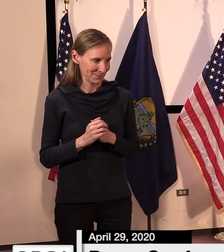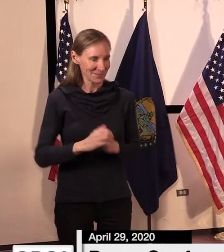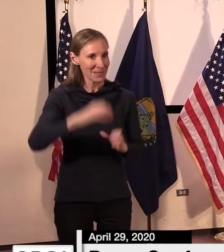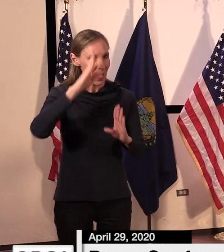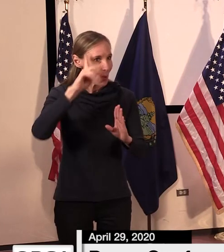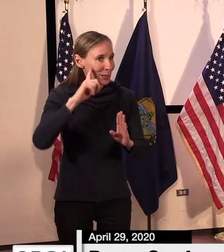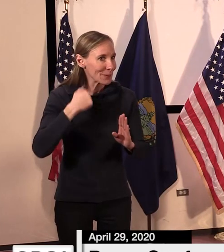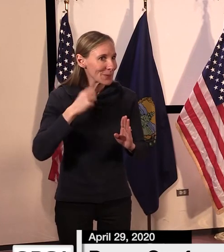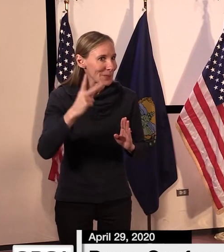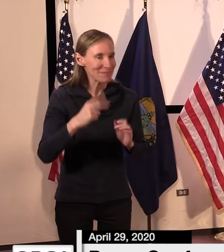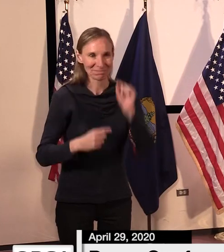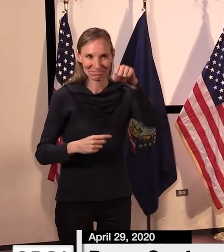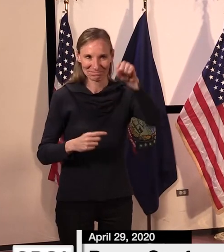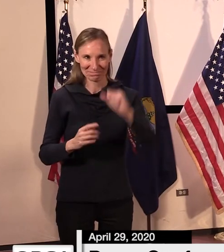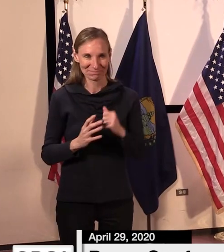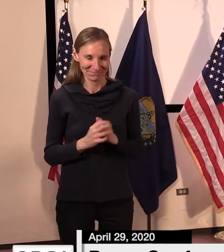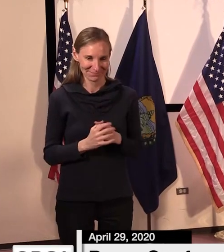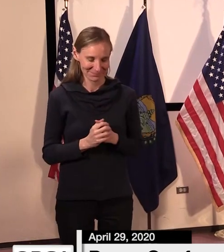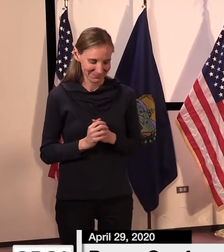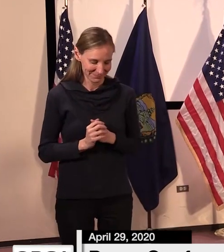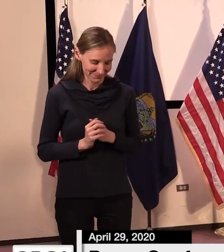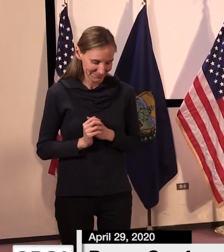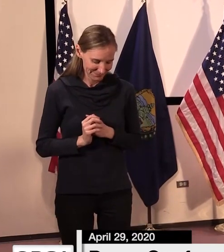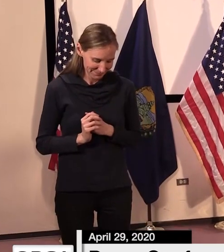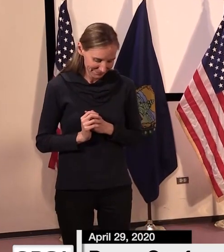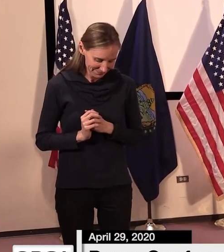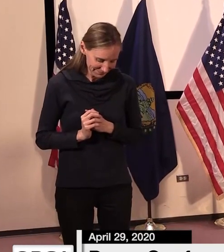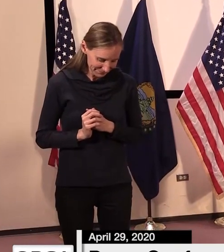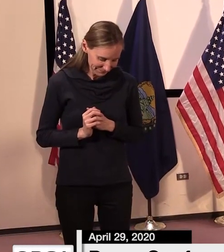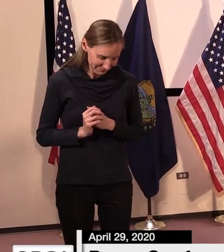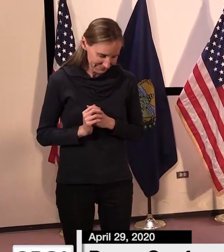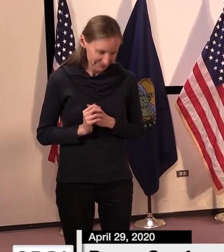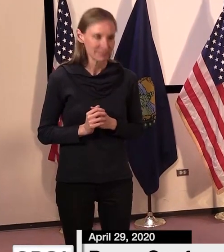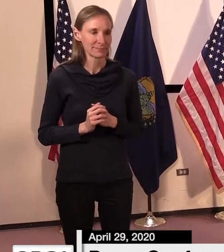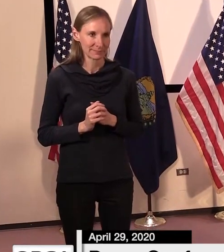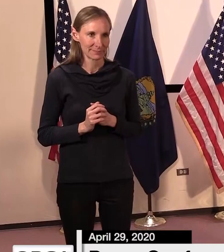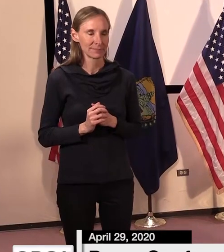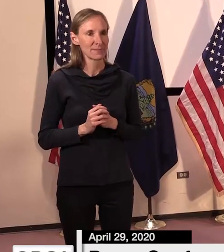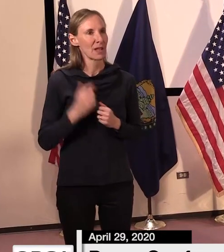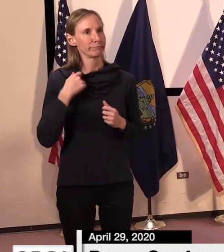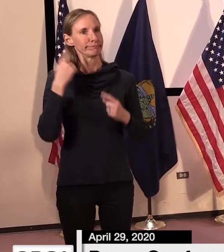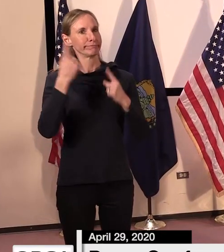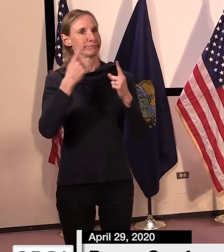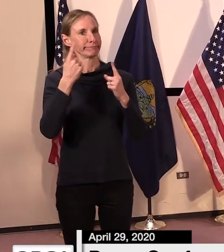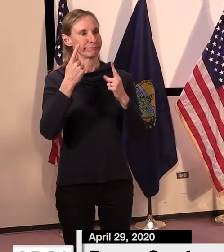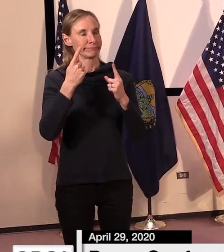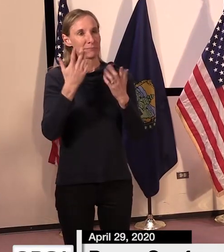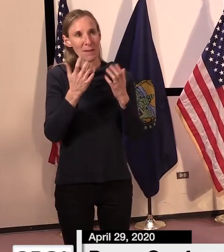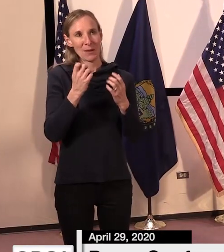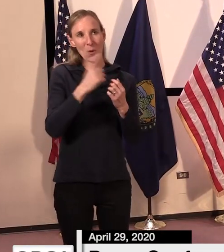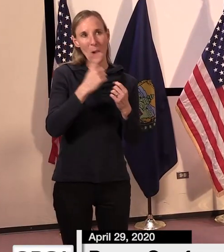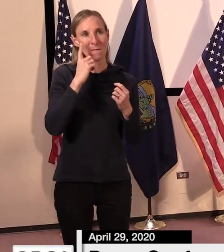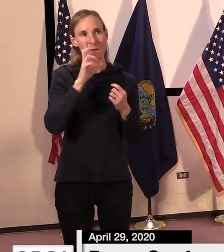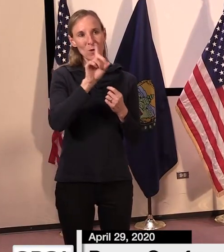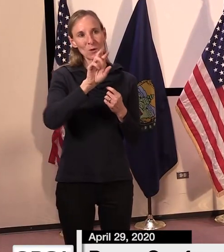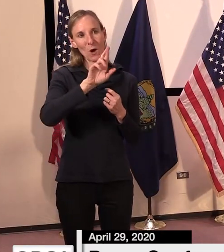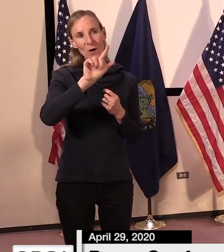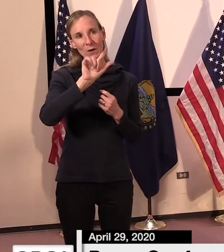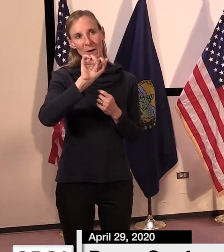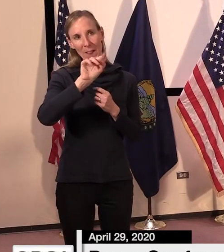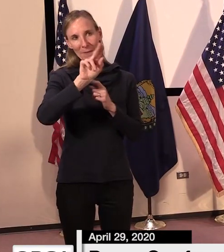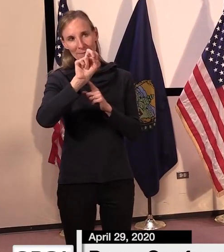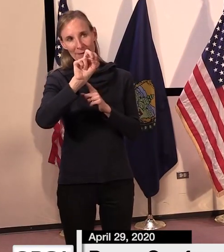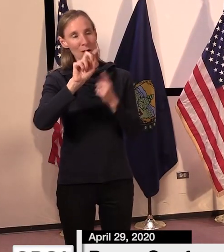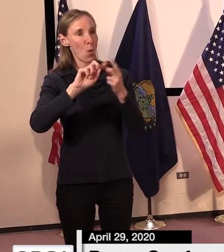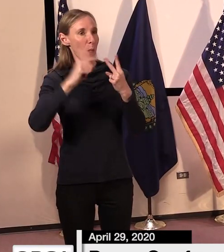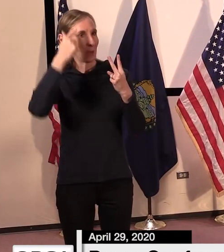Hello, can you hear me? We can. Okay. I'm wondering if this might be a question for Dr. Levine or